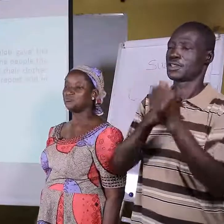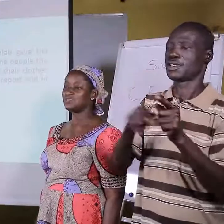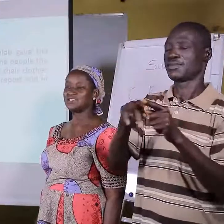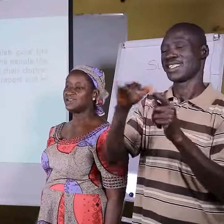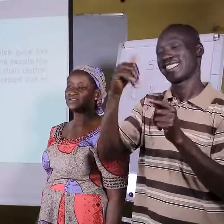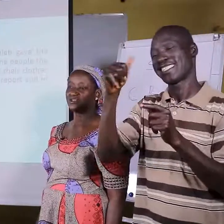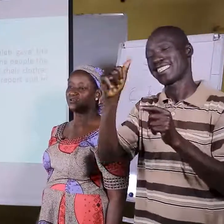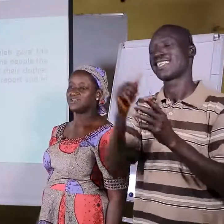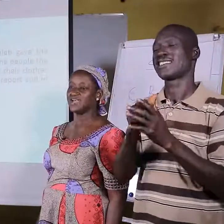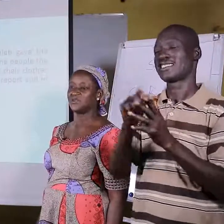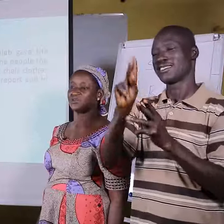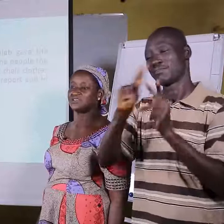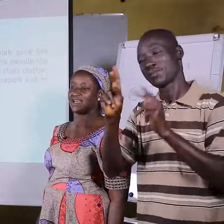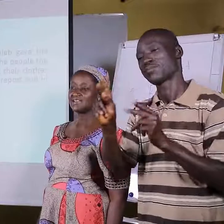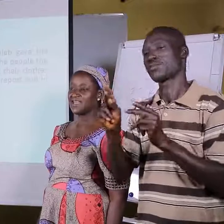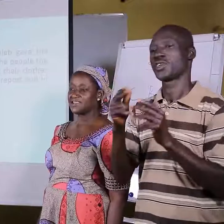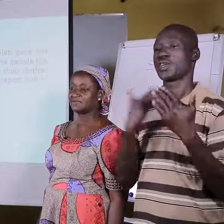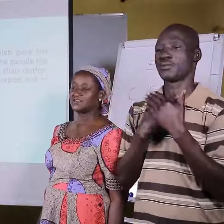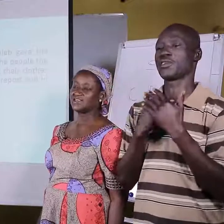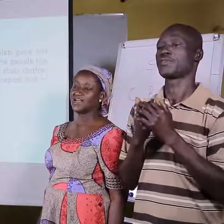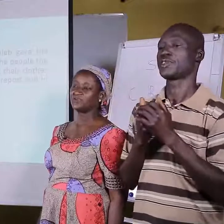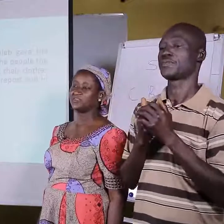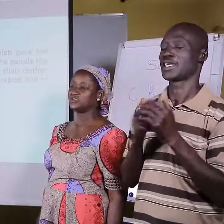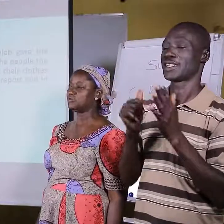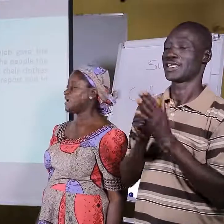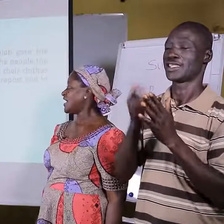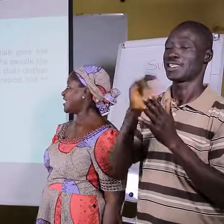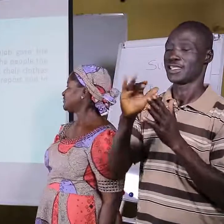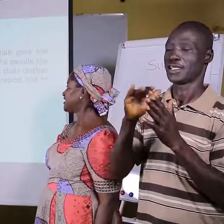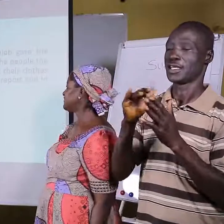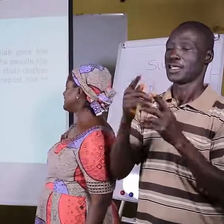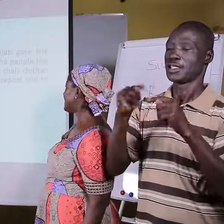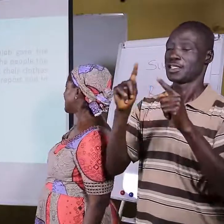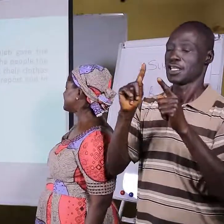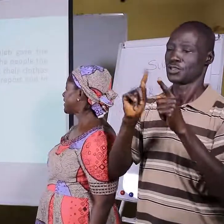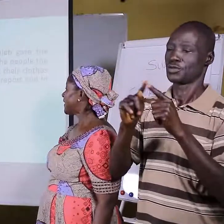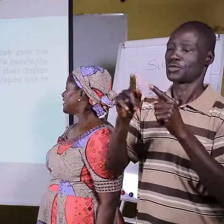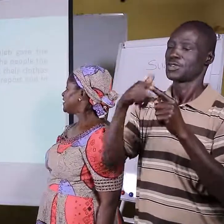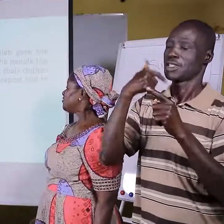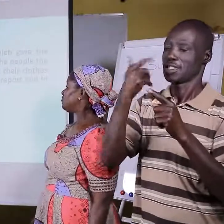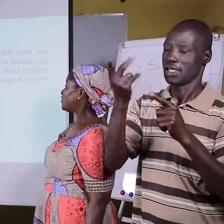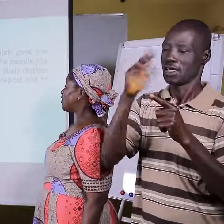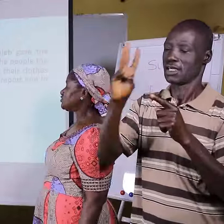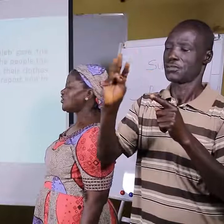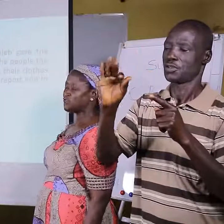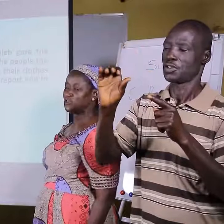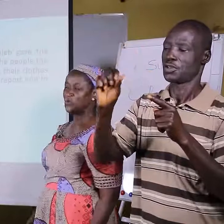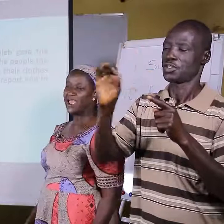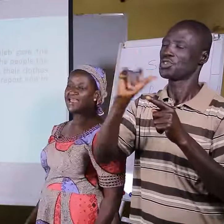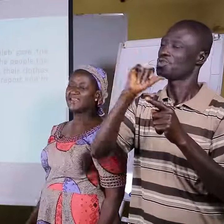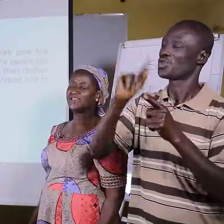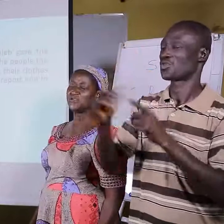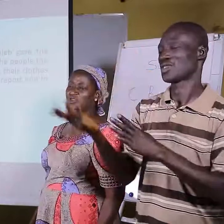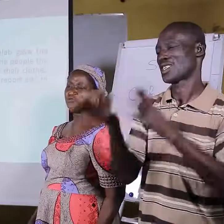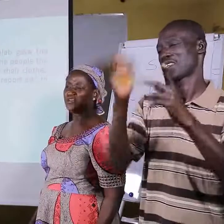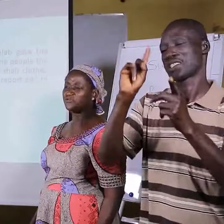spies told Moses that he should dare not take them to the land of Egypt. And you tend to see that because of the